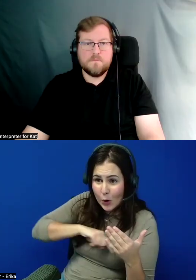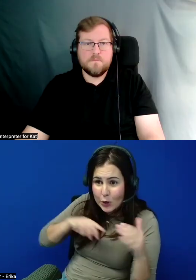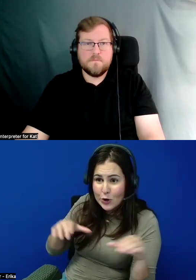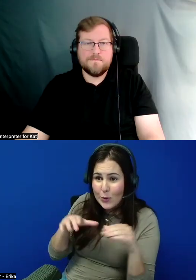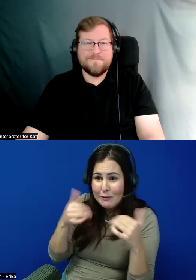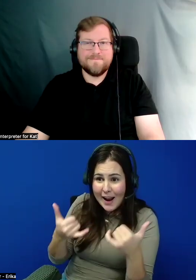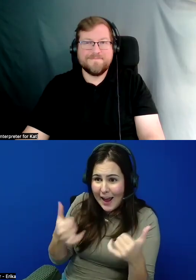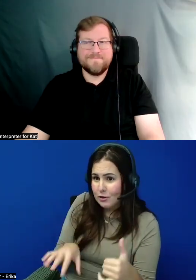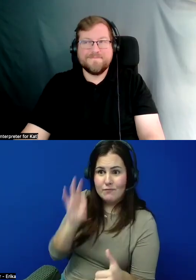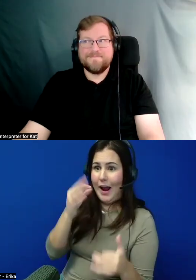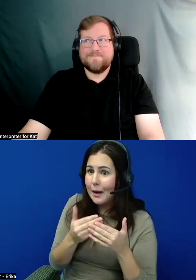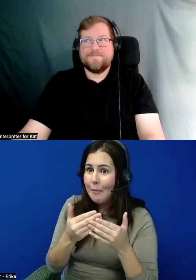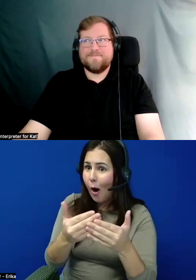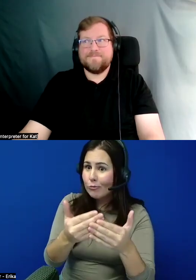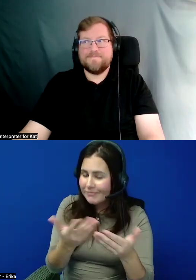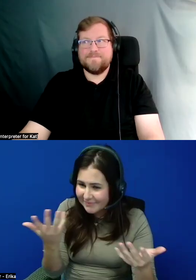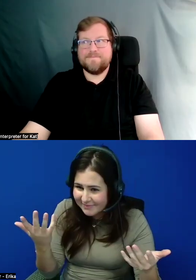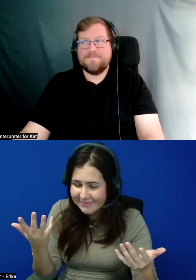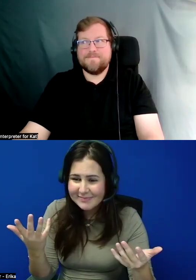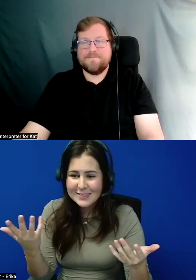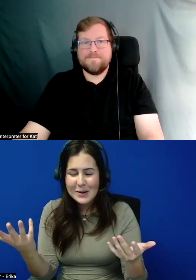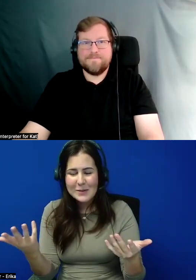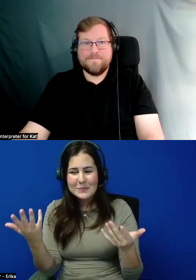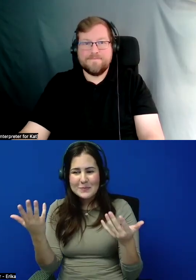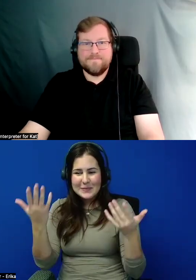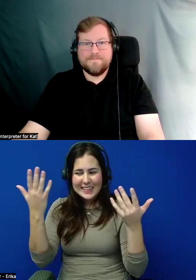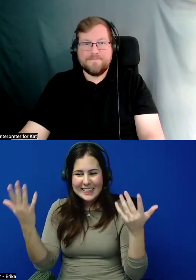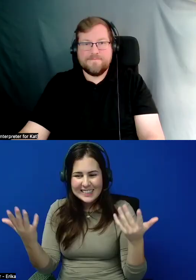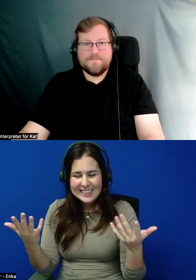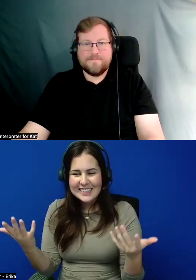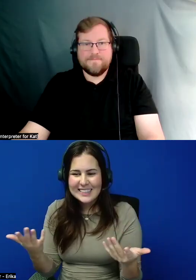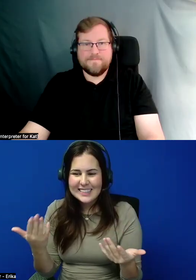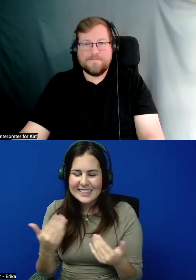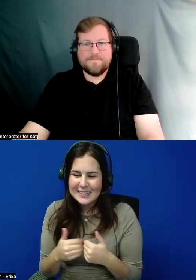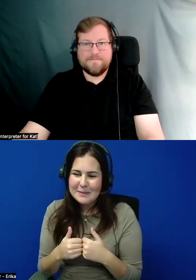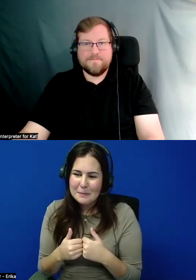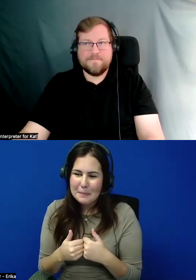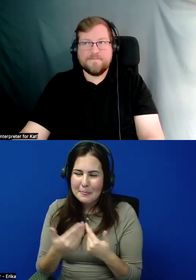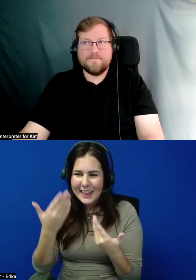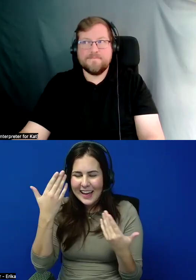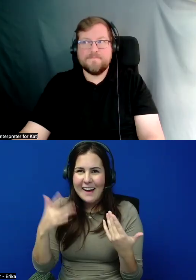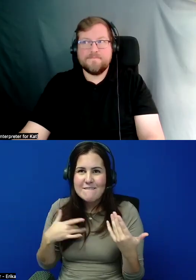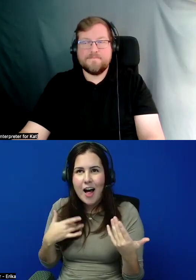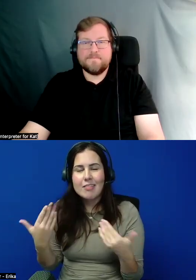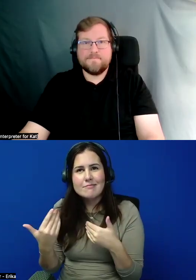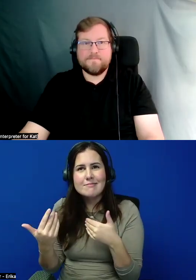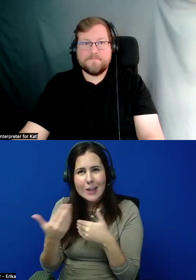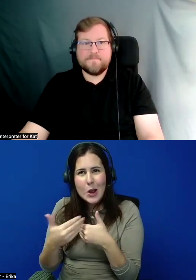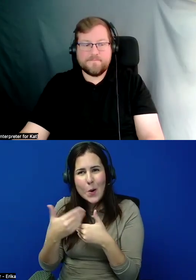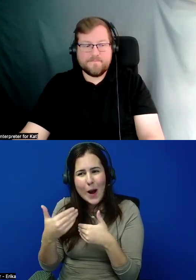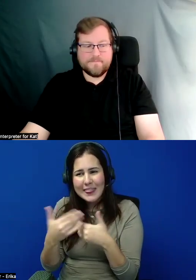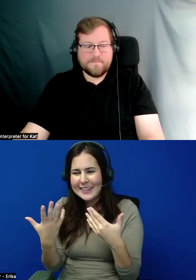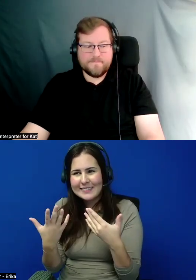uh, so it was like, I'm glad. I don't know whether to be annoyed that somebody that nothing, there's no new ideas in the world, or honored that they came to the